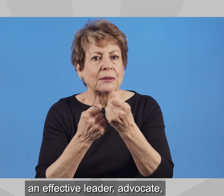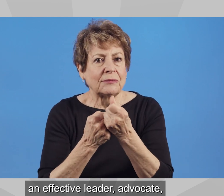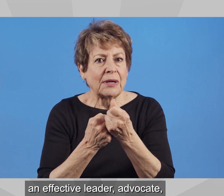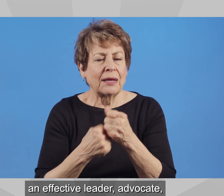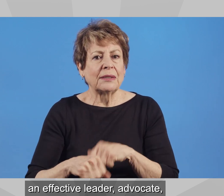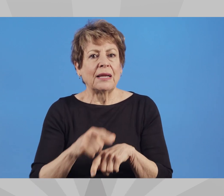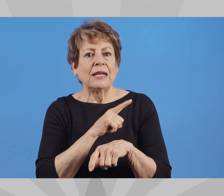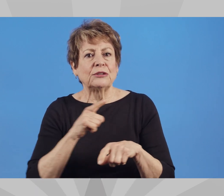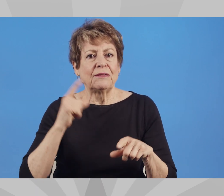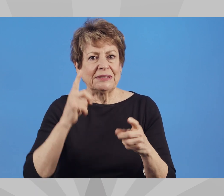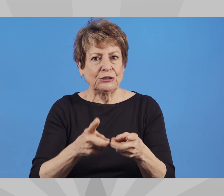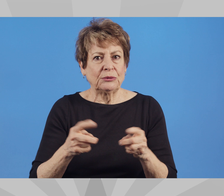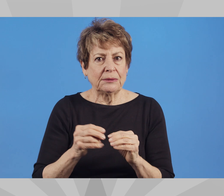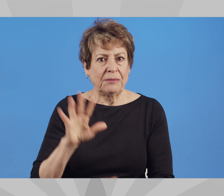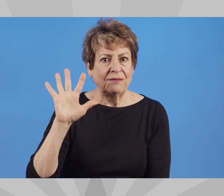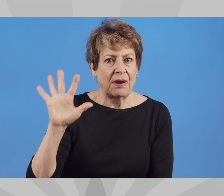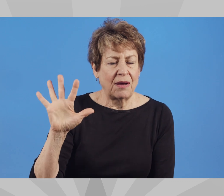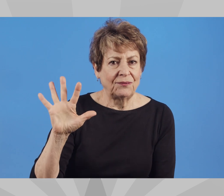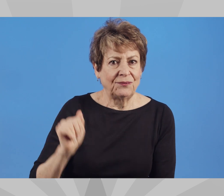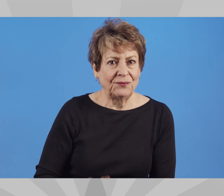for LD5.